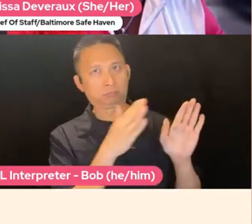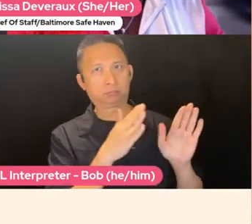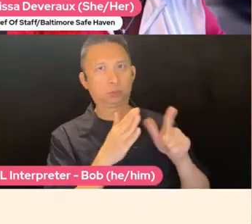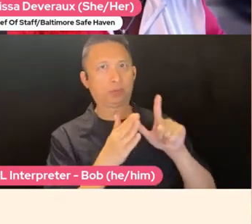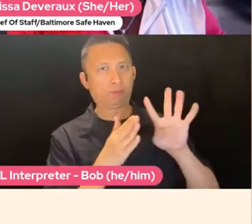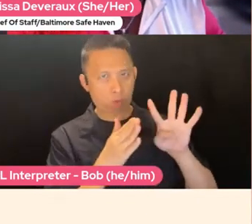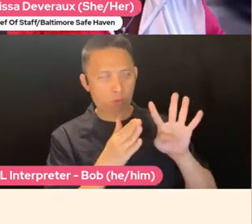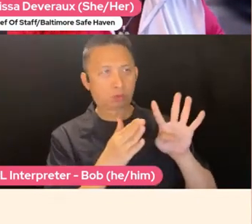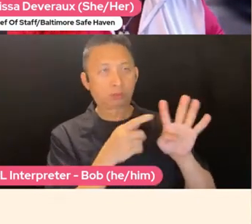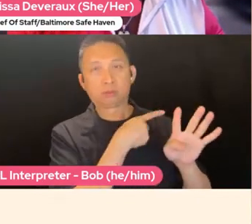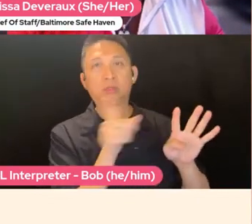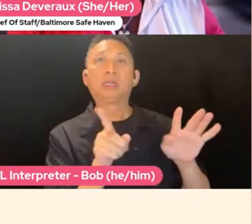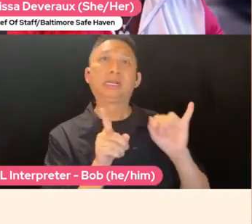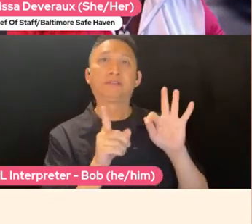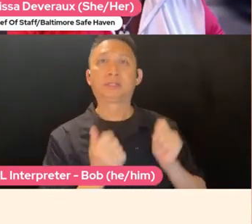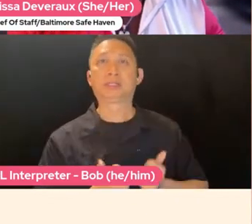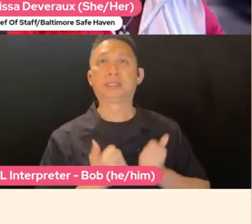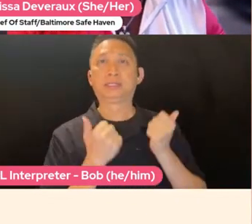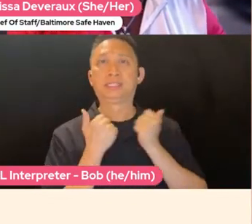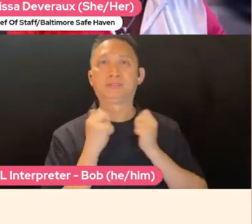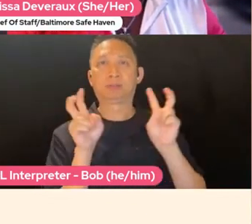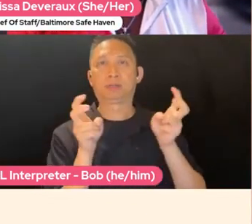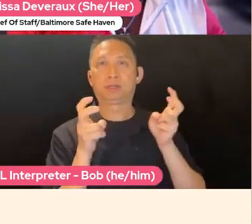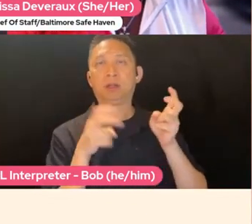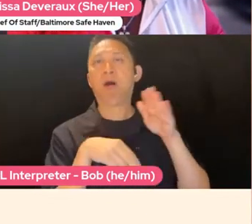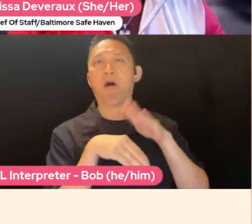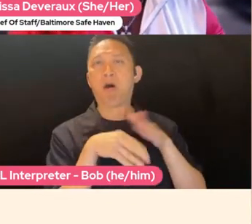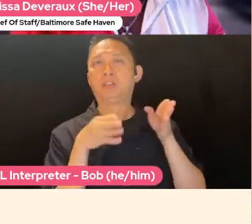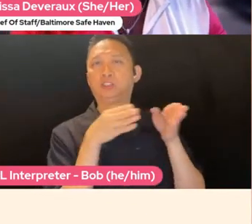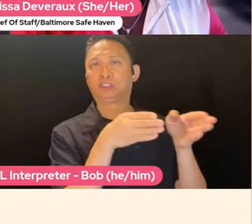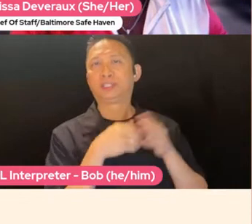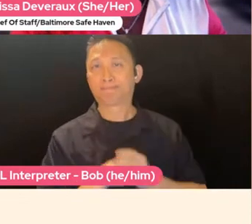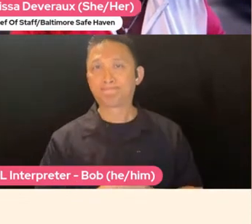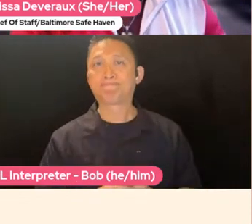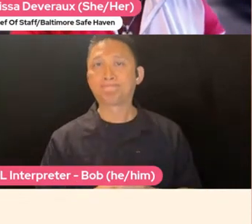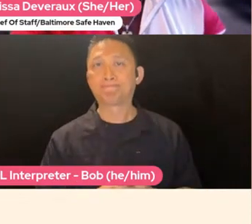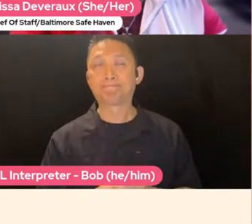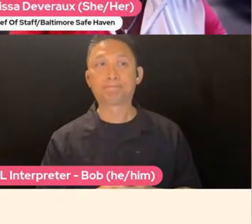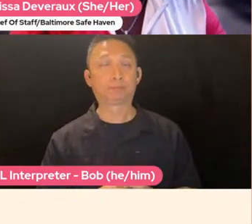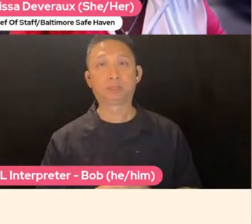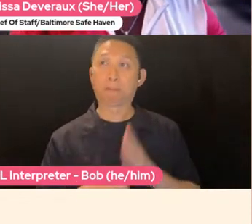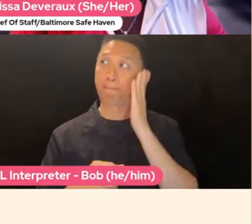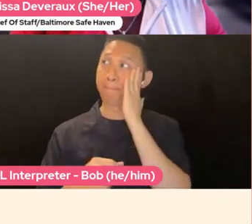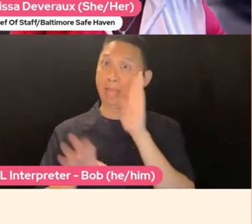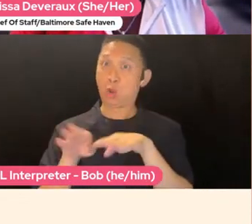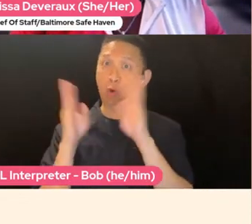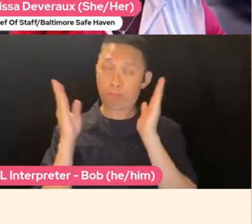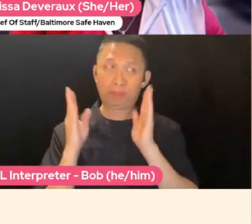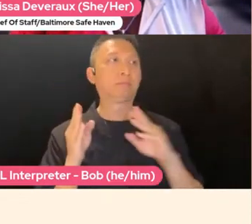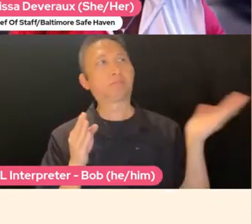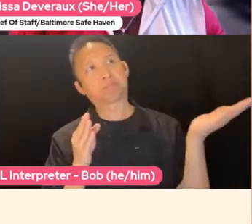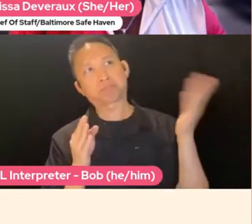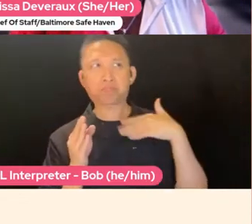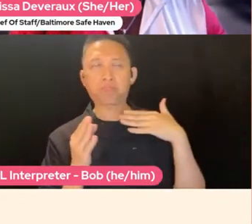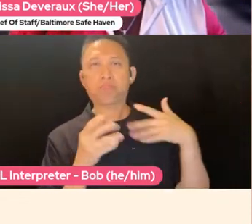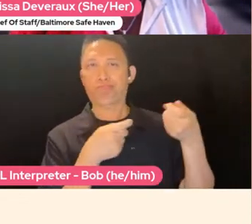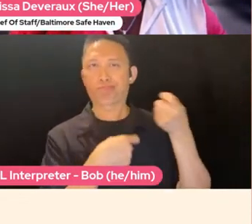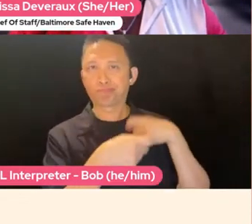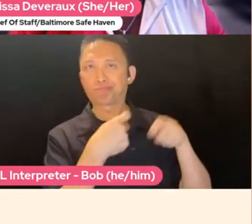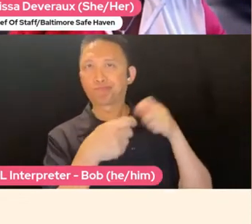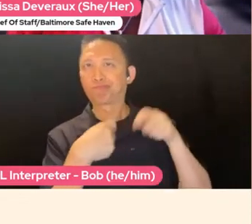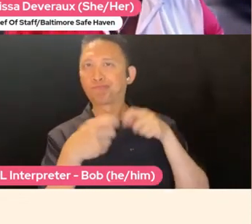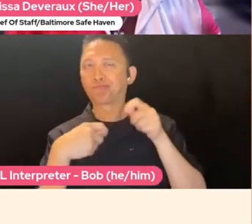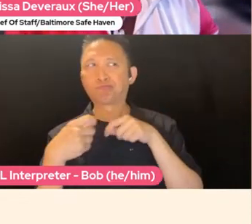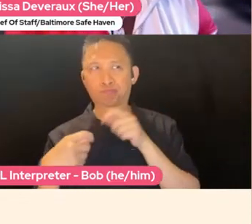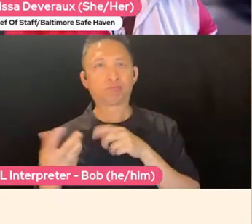in the streets. Immediately when beds open up, we rotate new people in. Our transitional